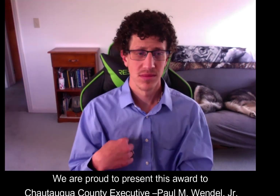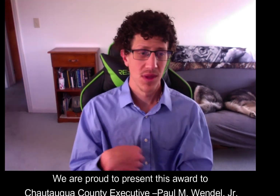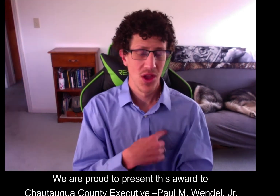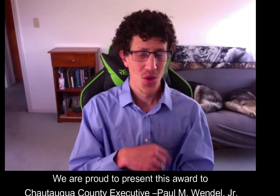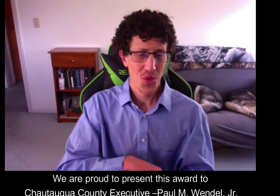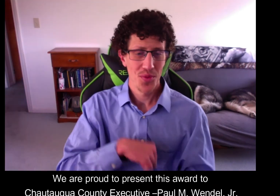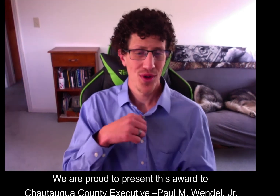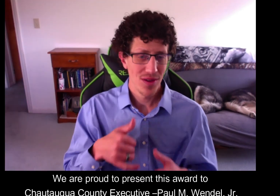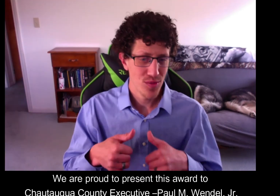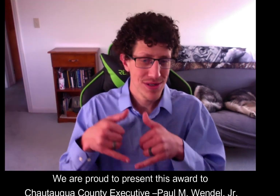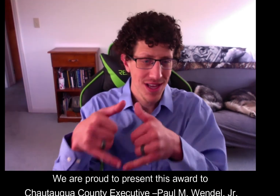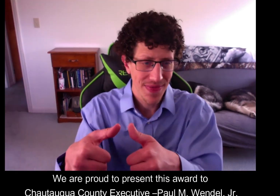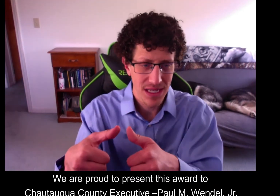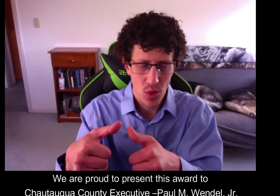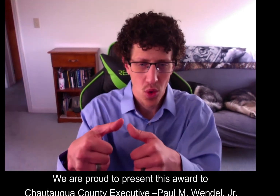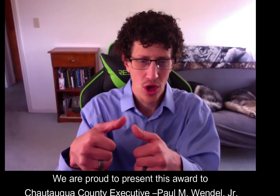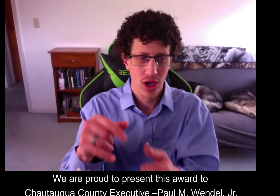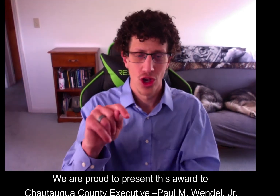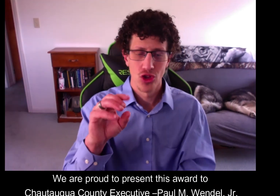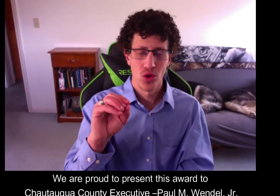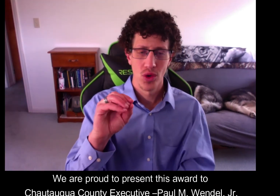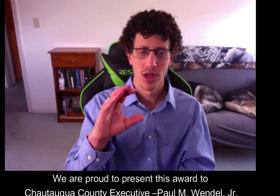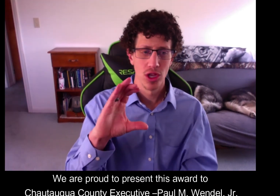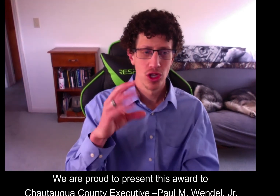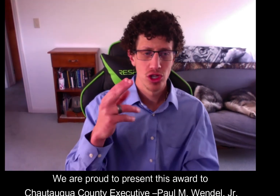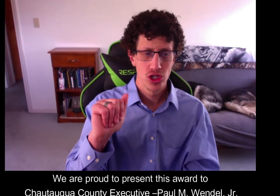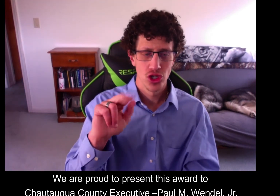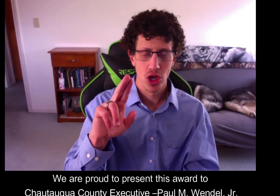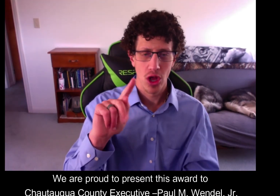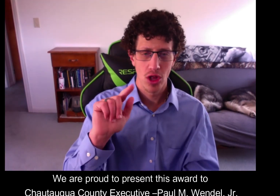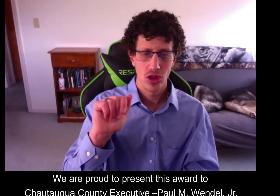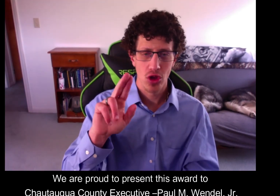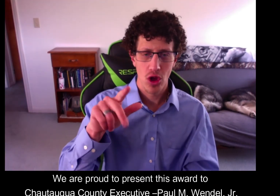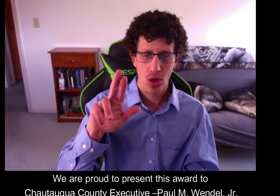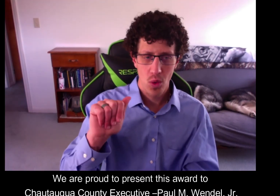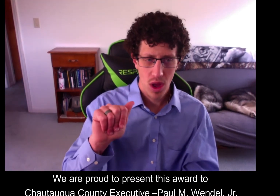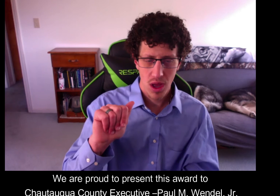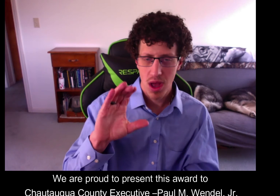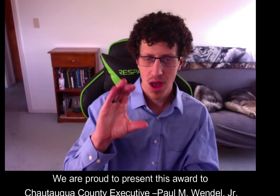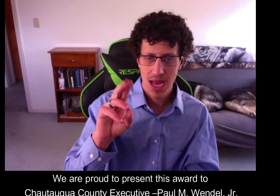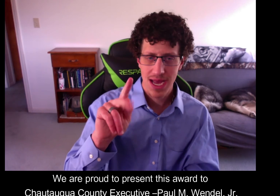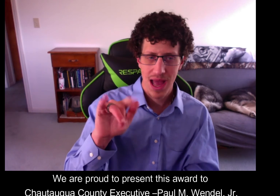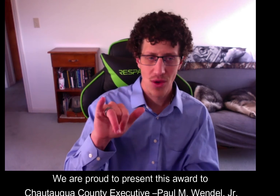are proud to present this award to Chautauqua County